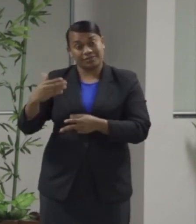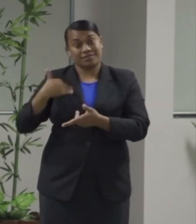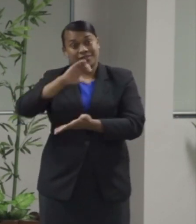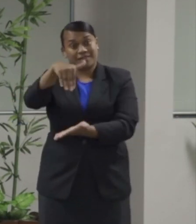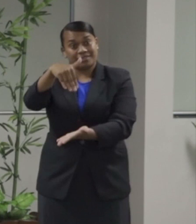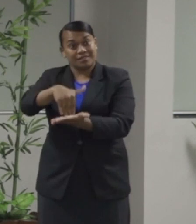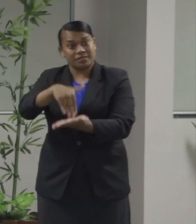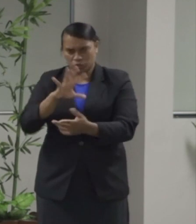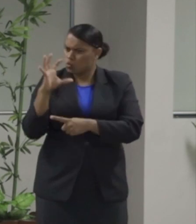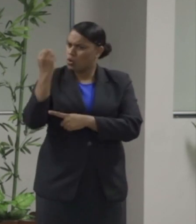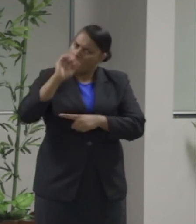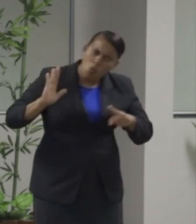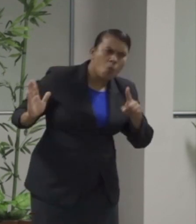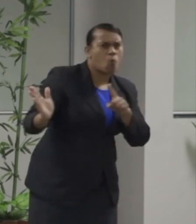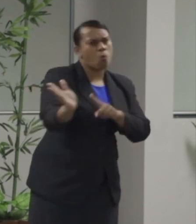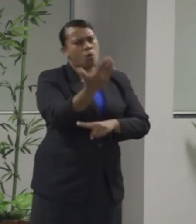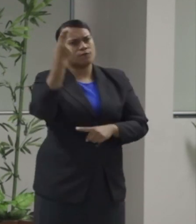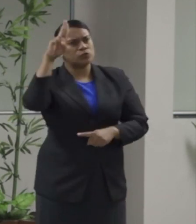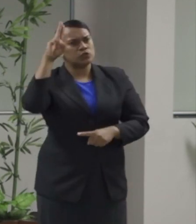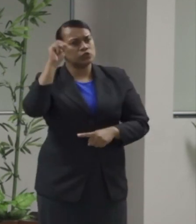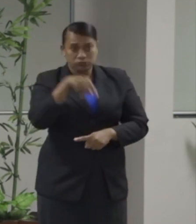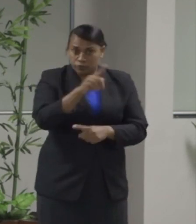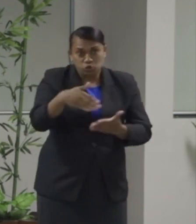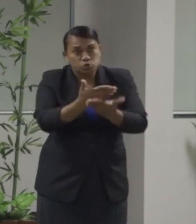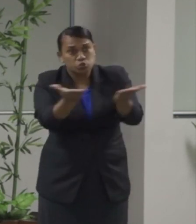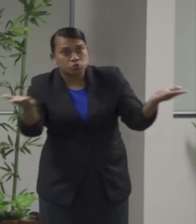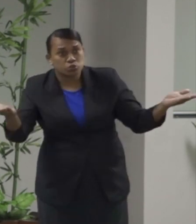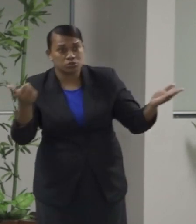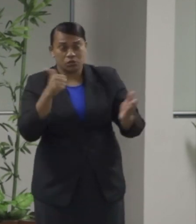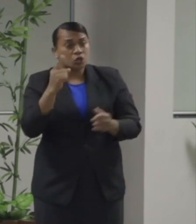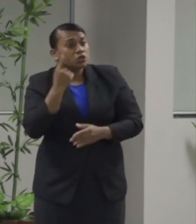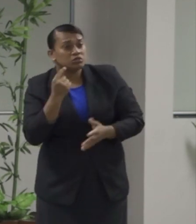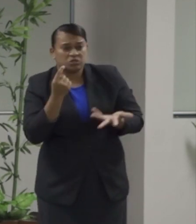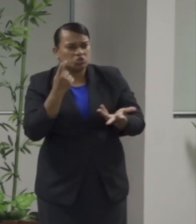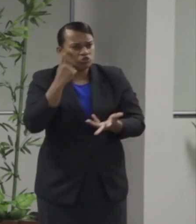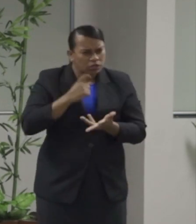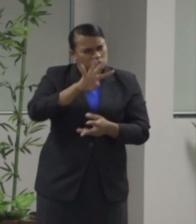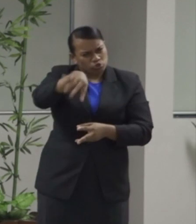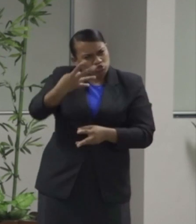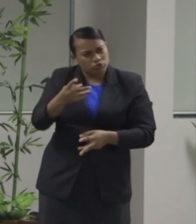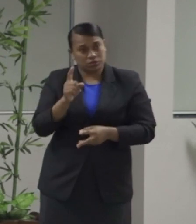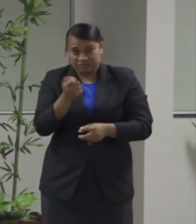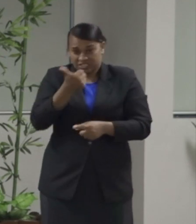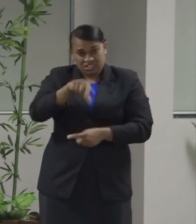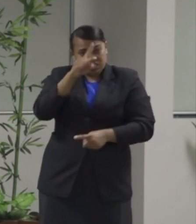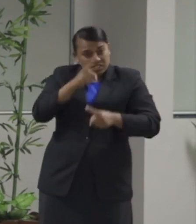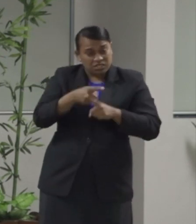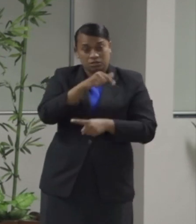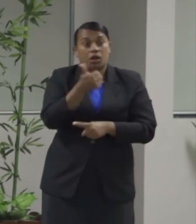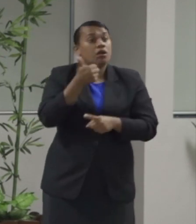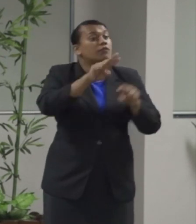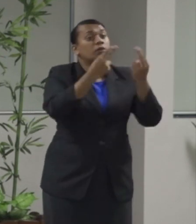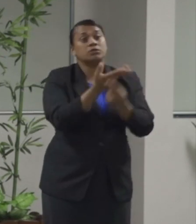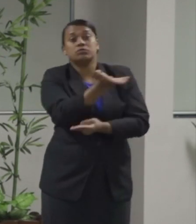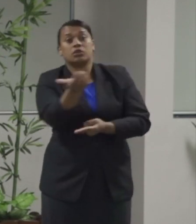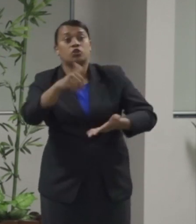win for you in detecting your sickness early. It's a win for your family and your community, as they